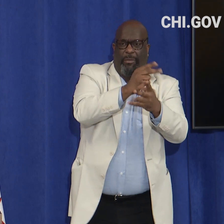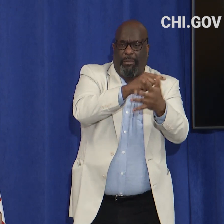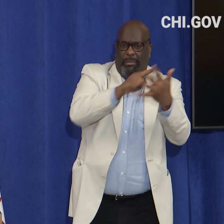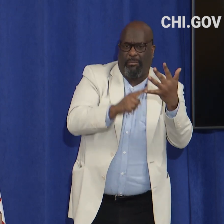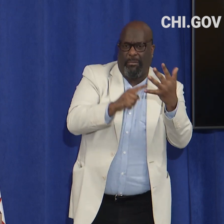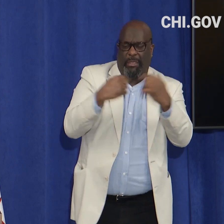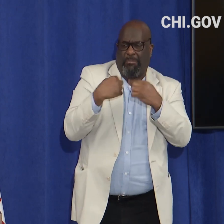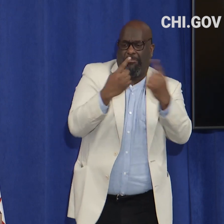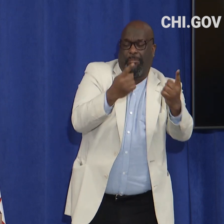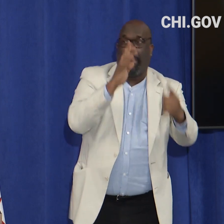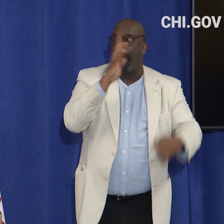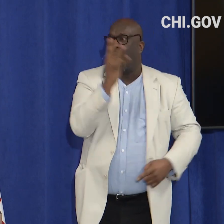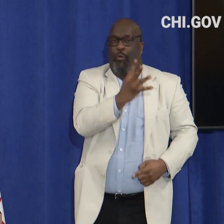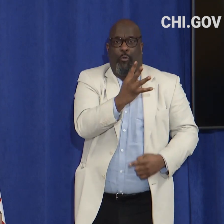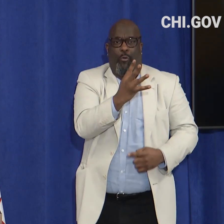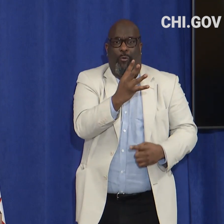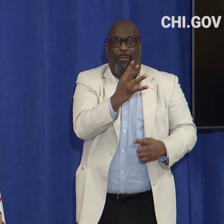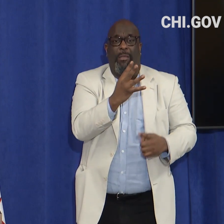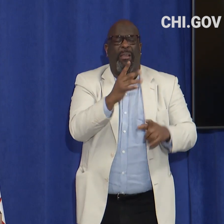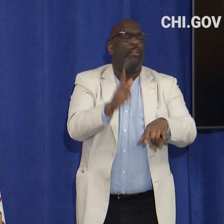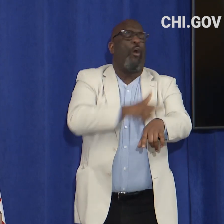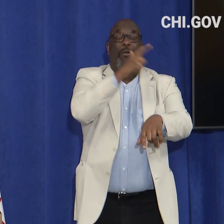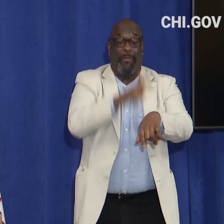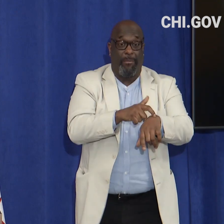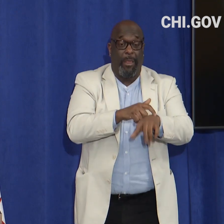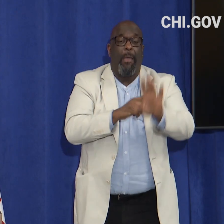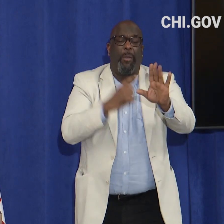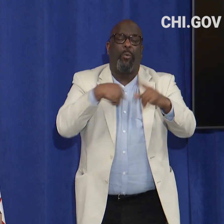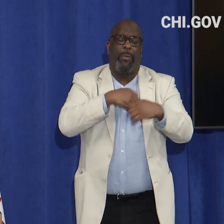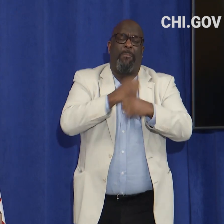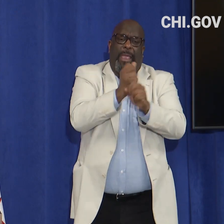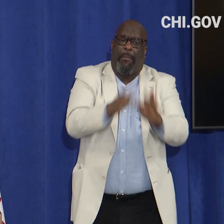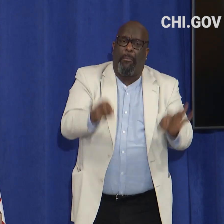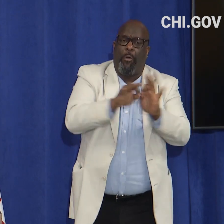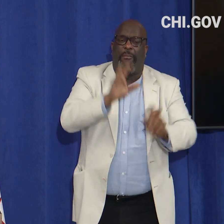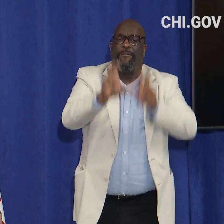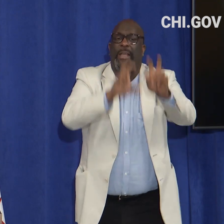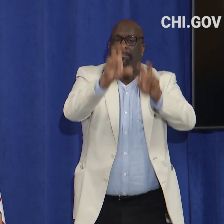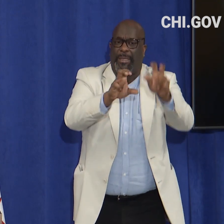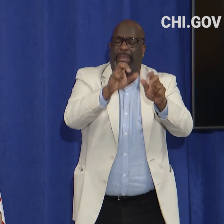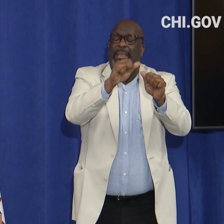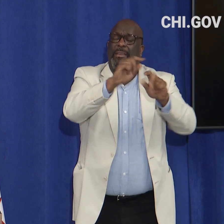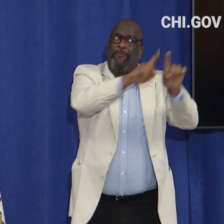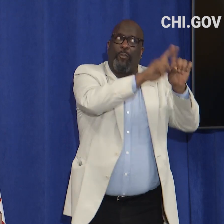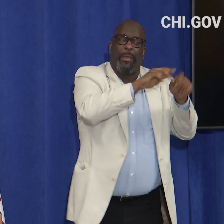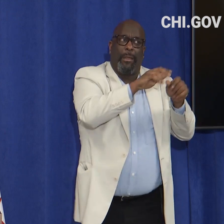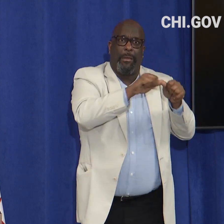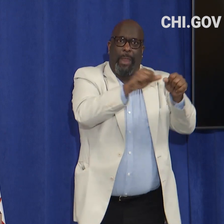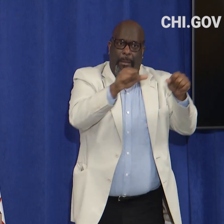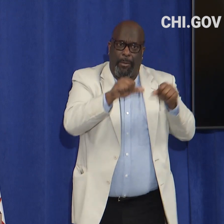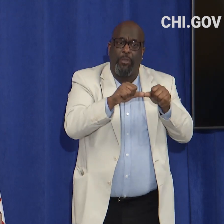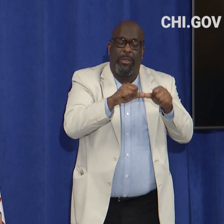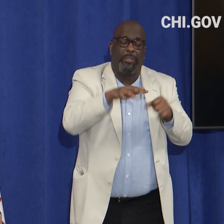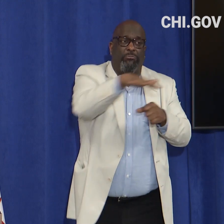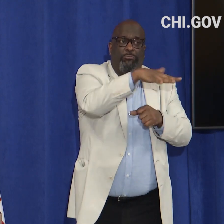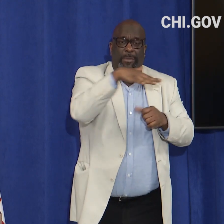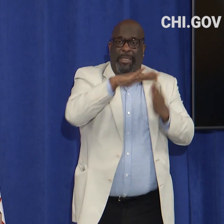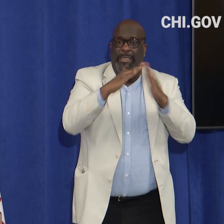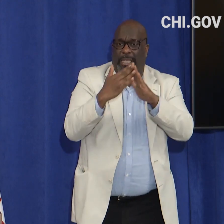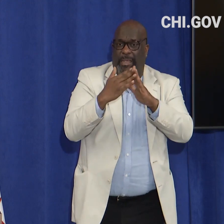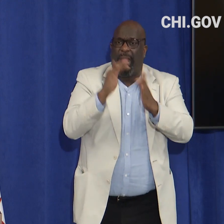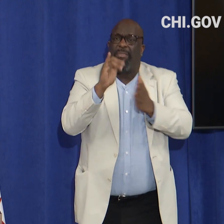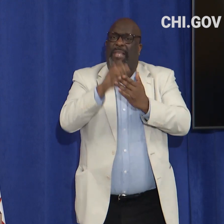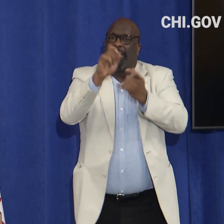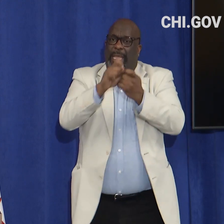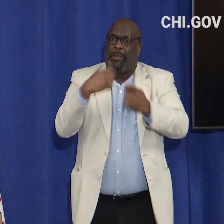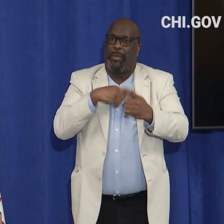we are going to make critical investments in neighborhoods, make it a reality. And that's precisely what we started